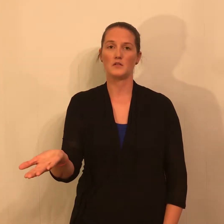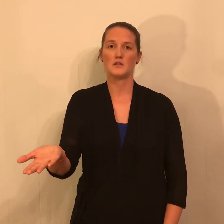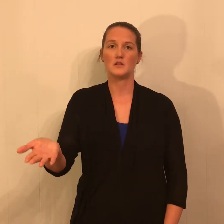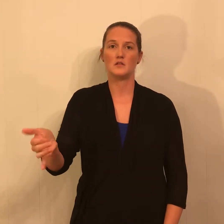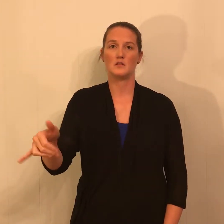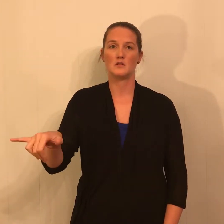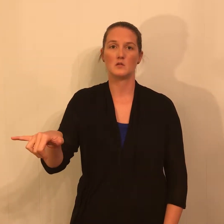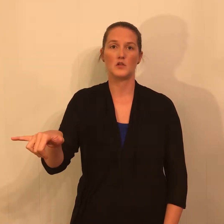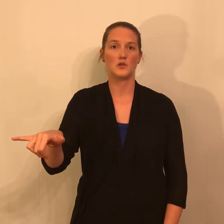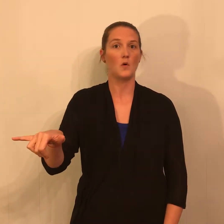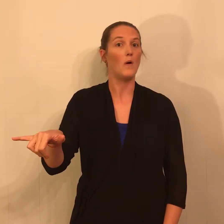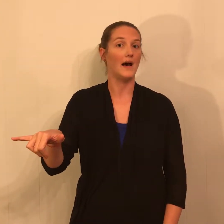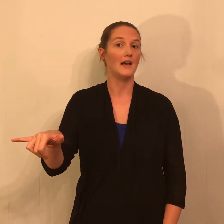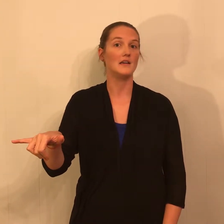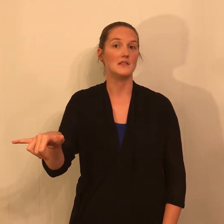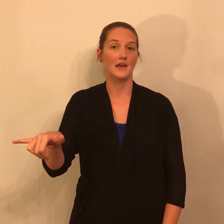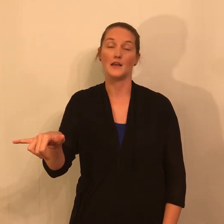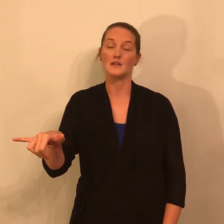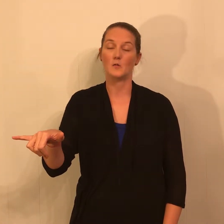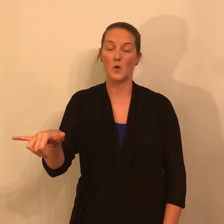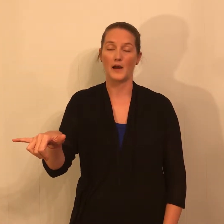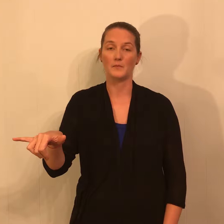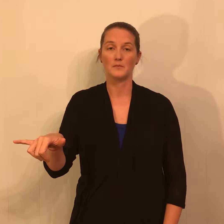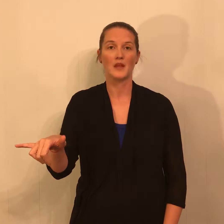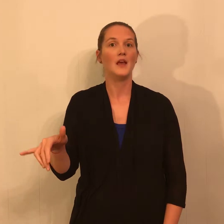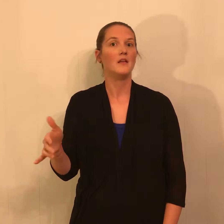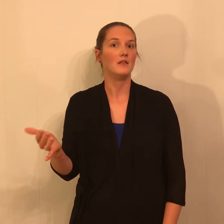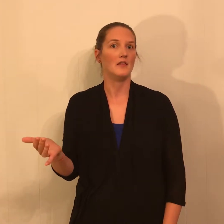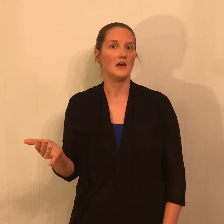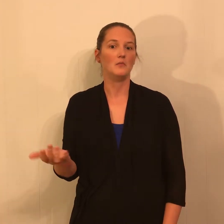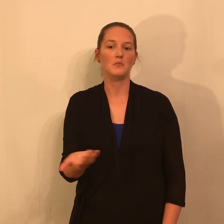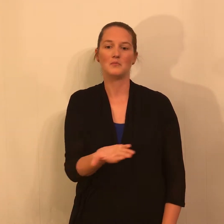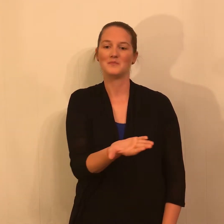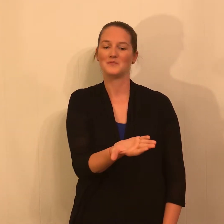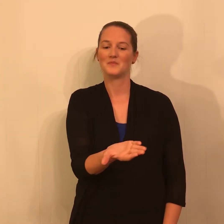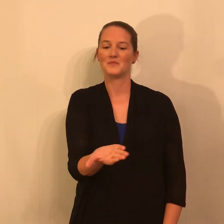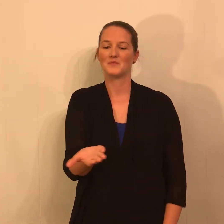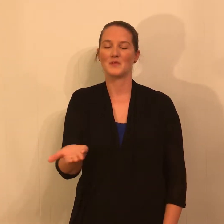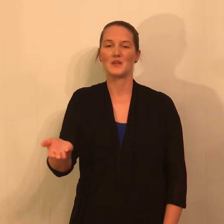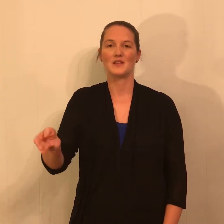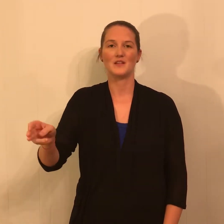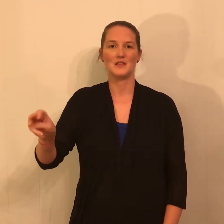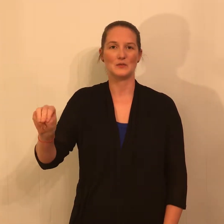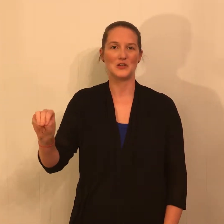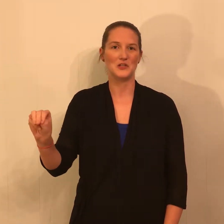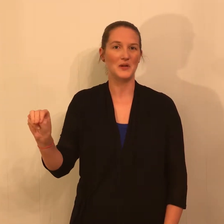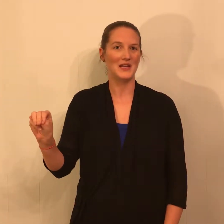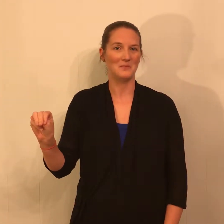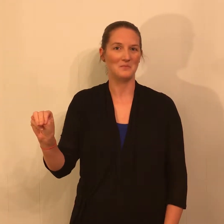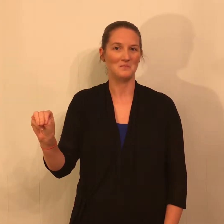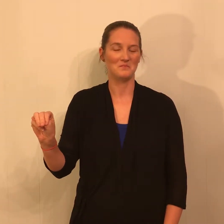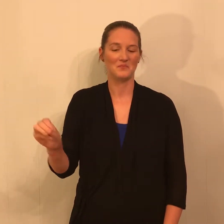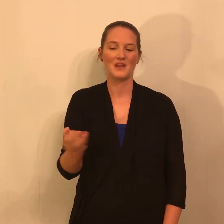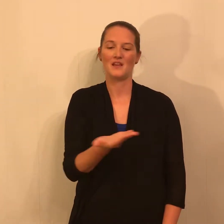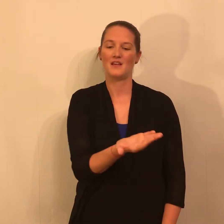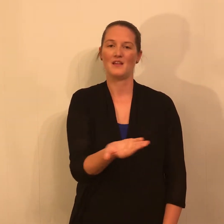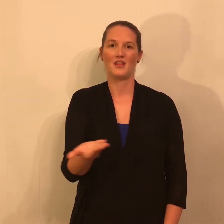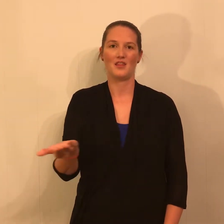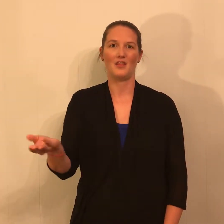across, switch to a Y because they ends in Y. Them, you switch to an M.